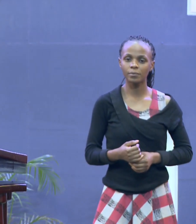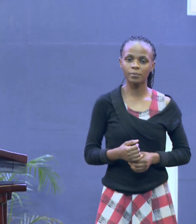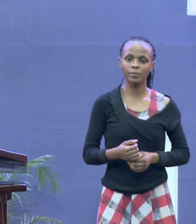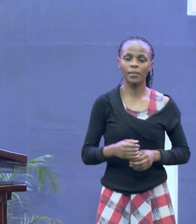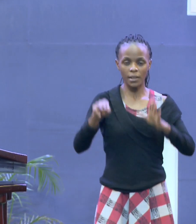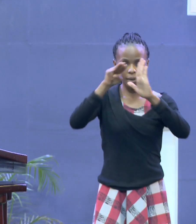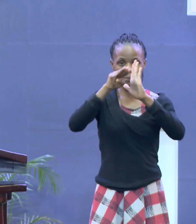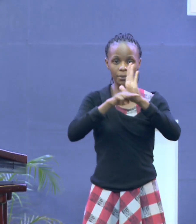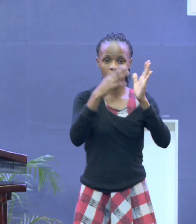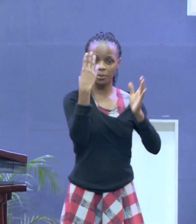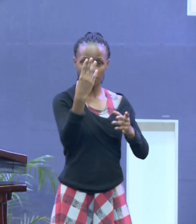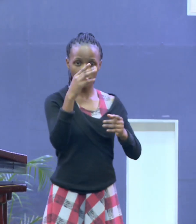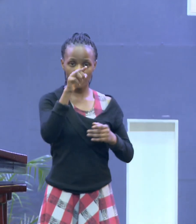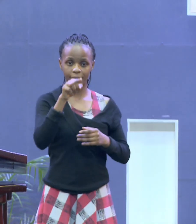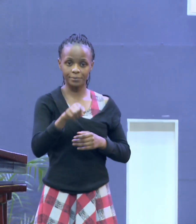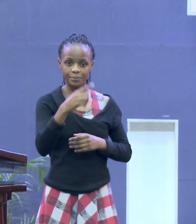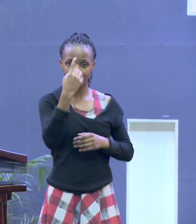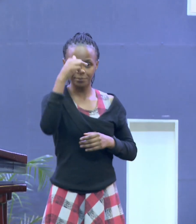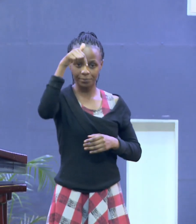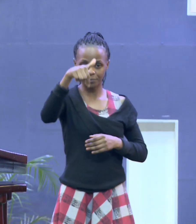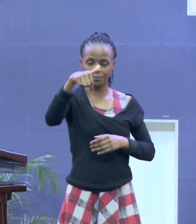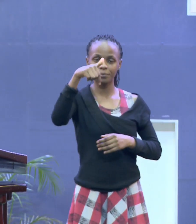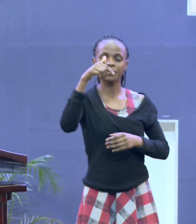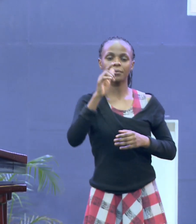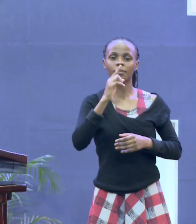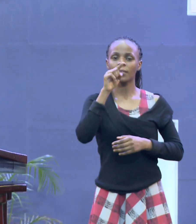Matayo sura nya. Matthew chapter 4.